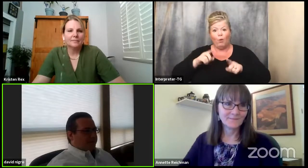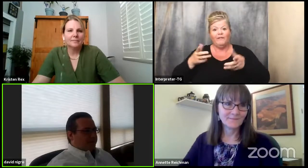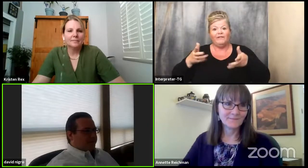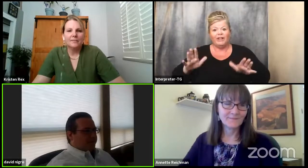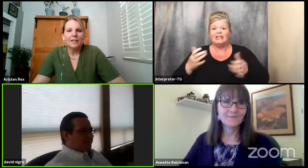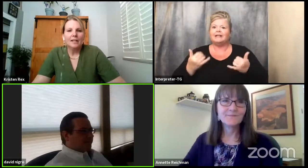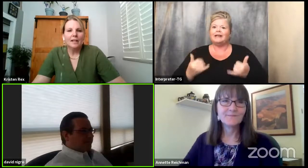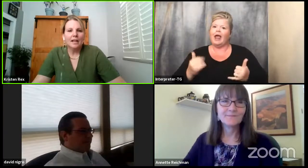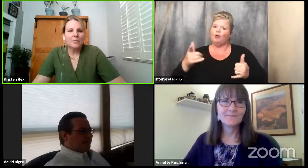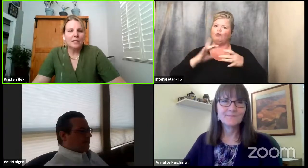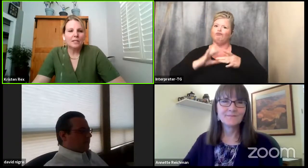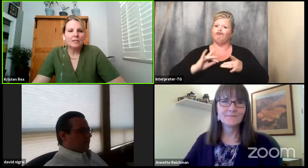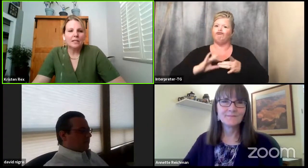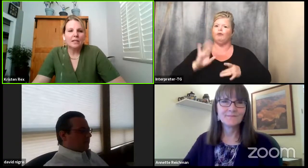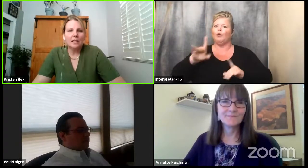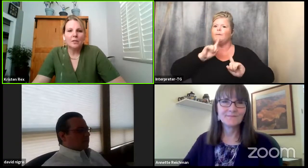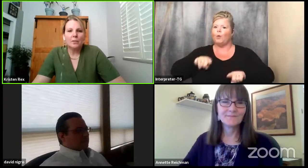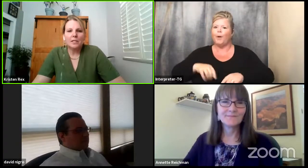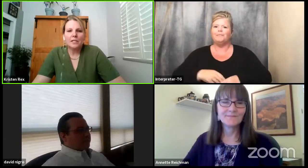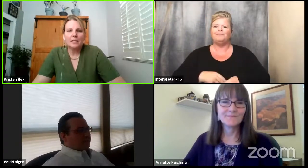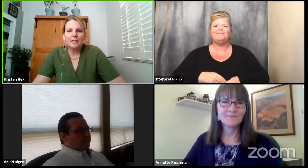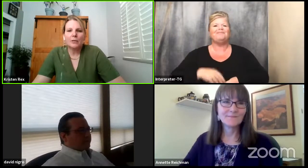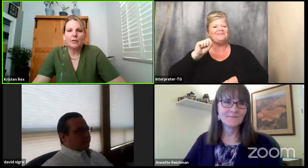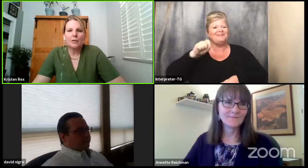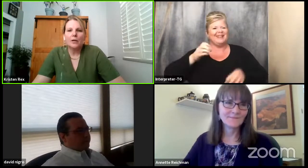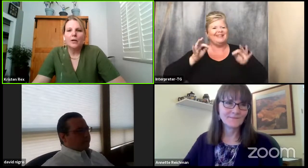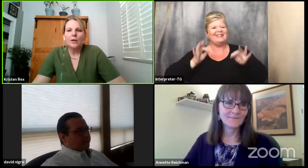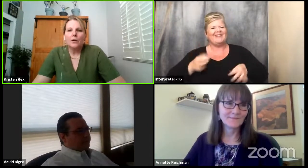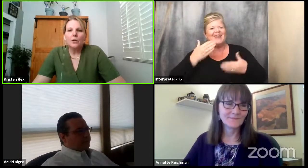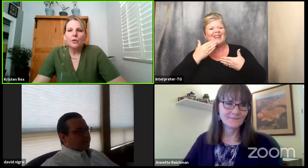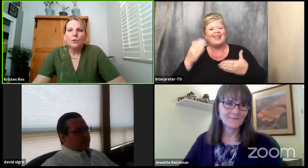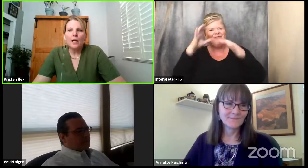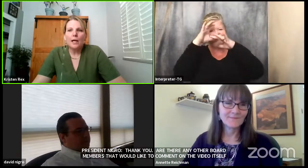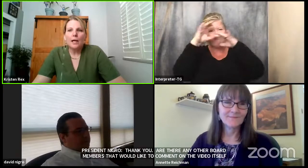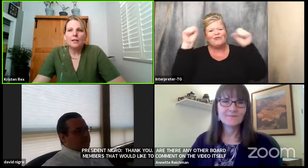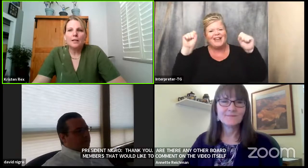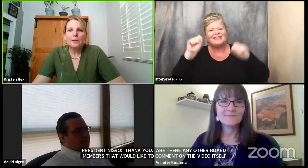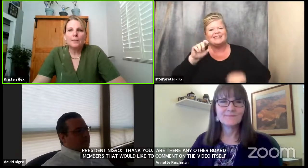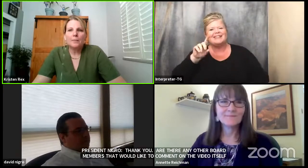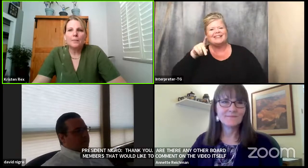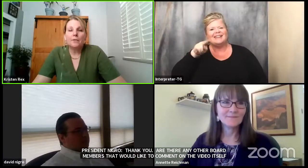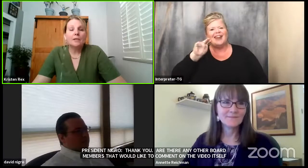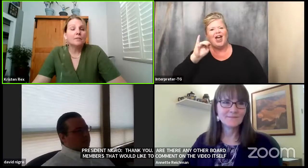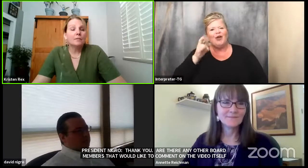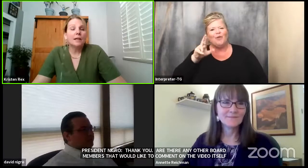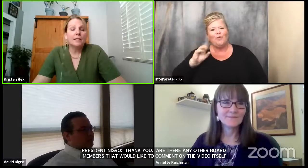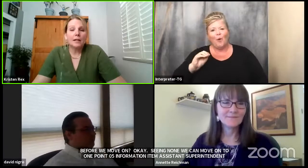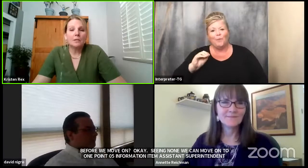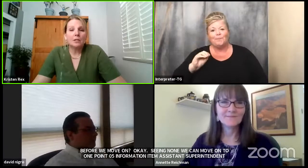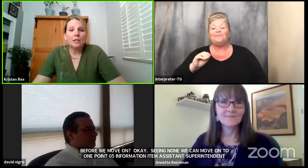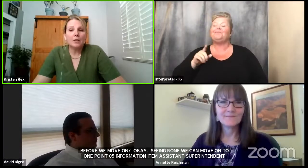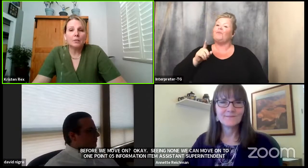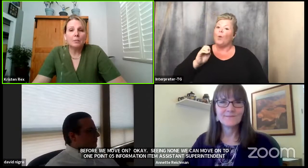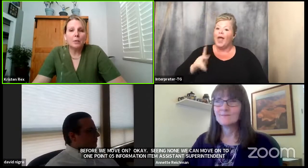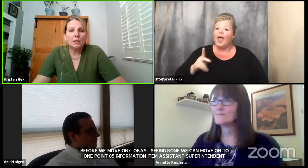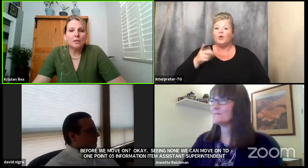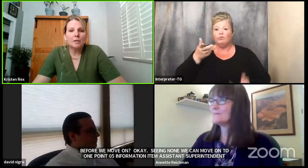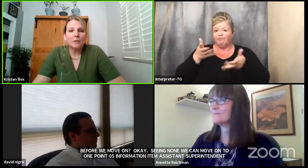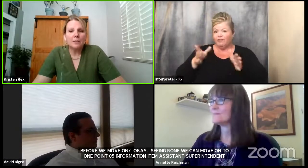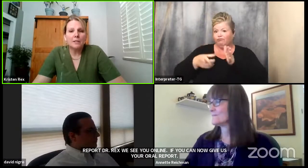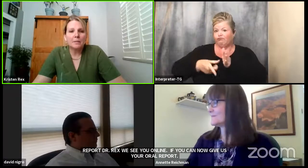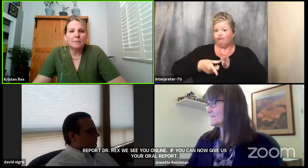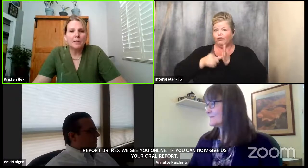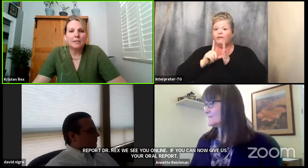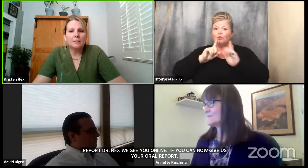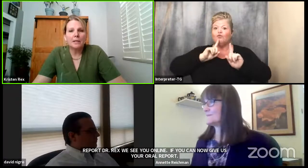report. Absolutely. Thank you, President Nigro. You've had time to look at our report